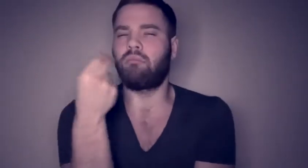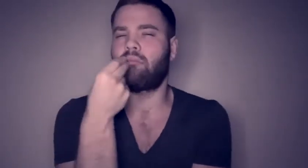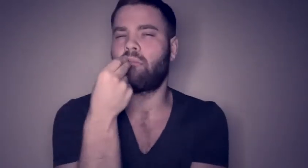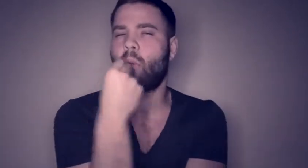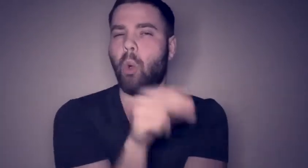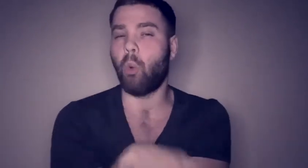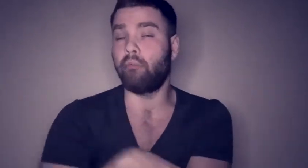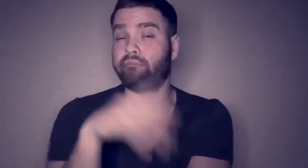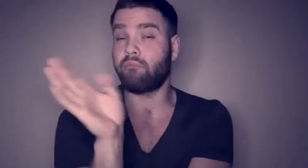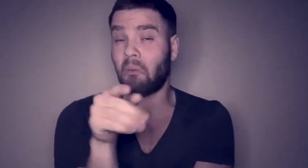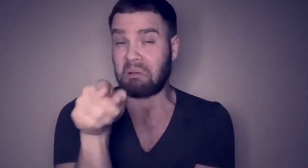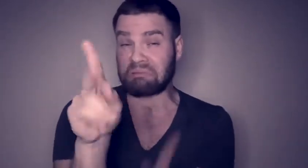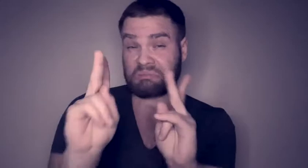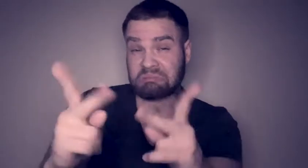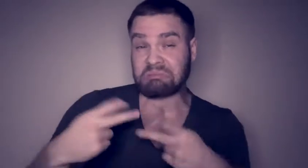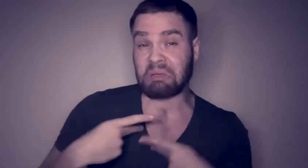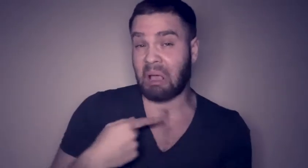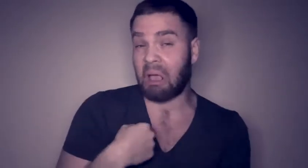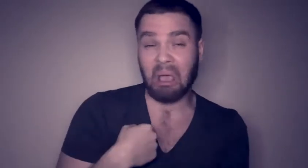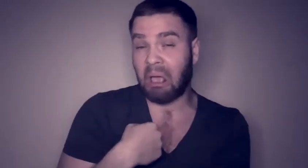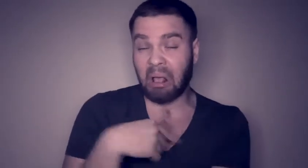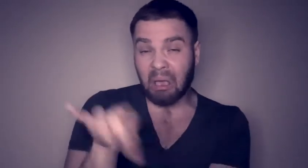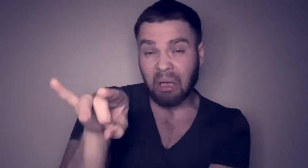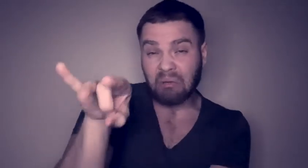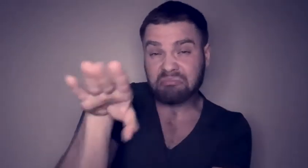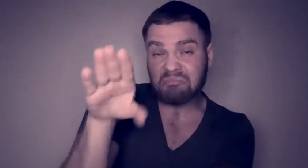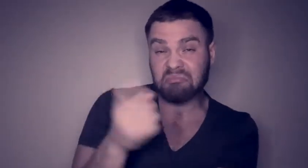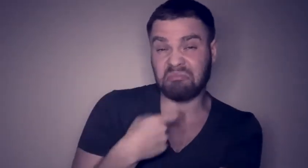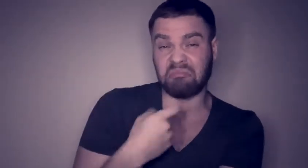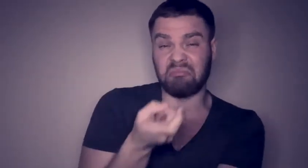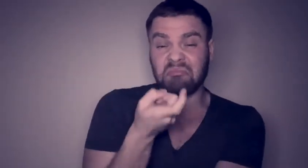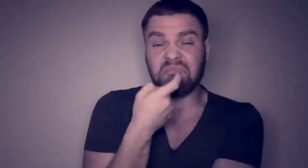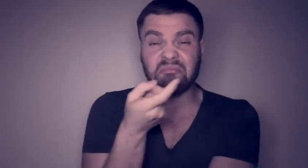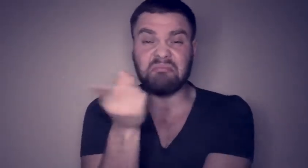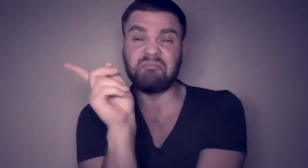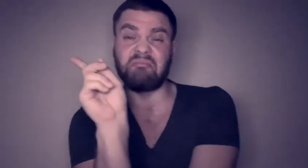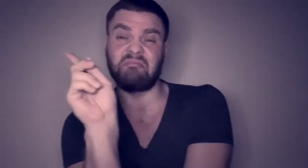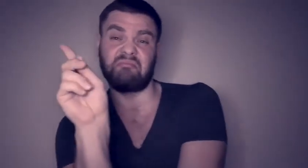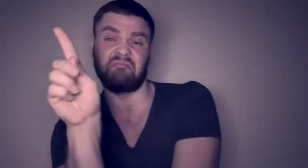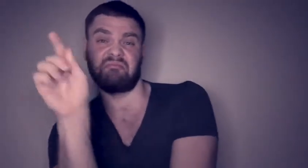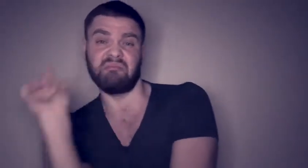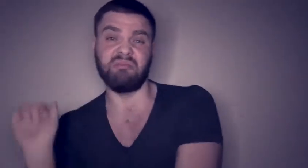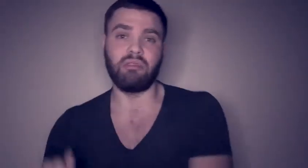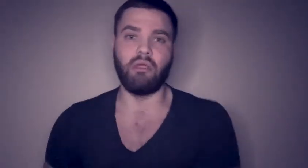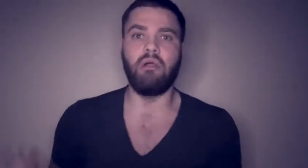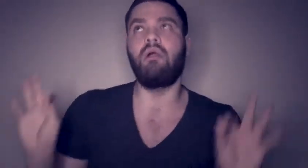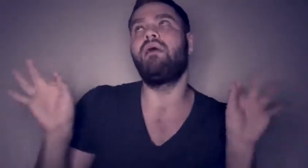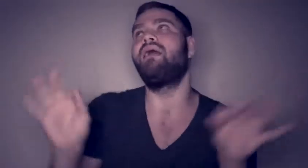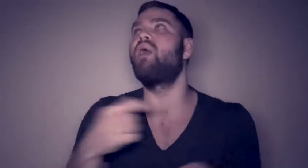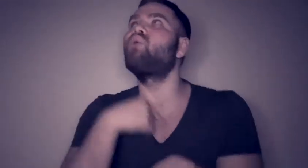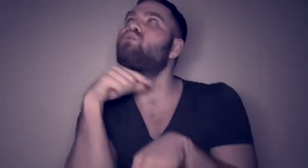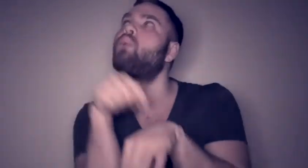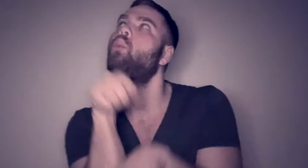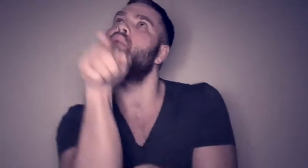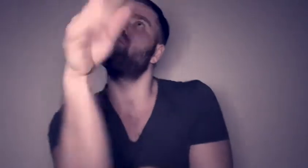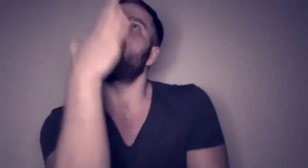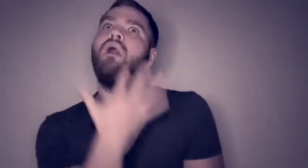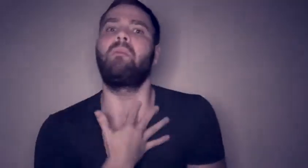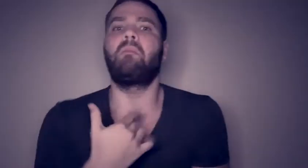you'll never get into me. All these words run through me. Ooh, baby, you. It's you. I